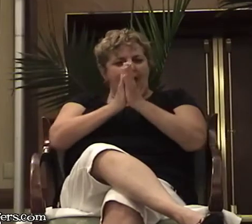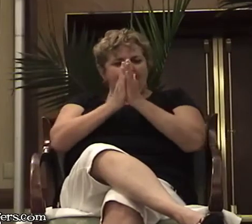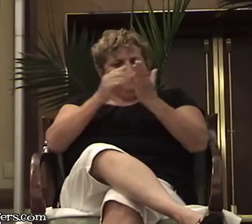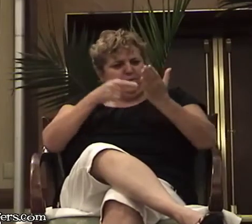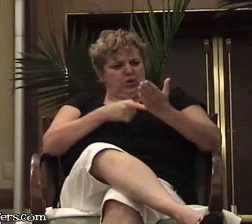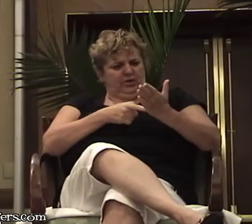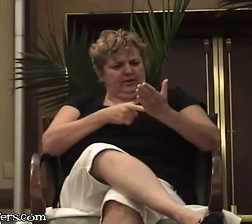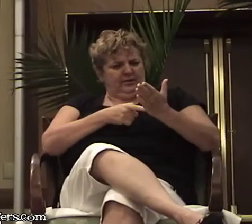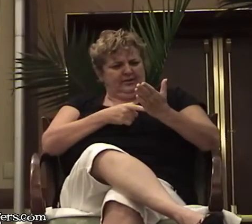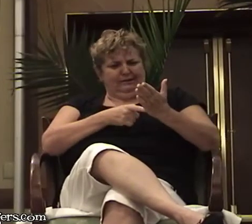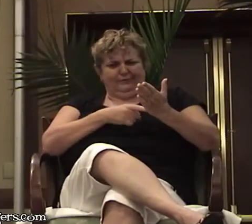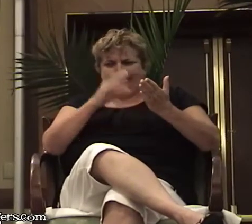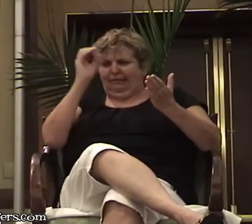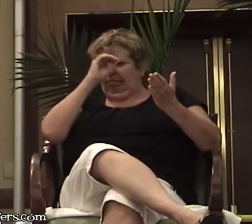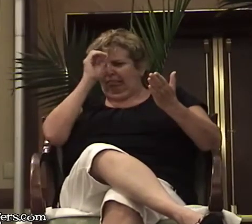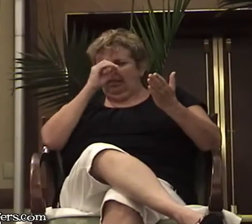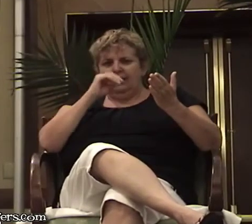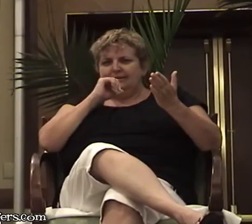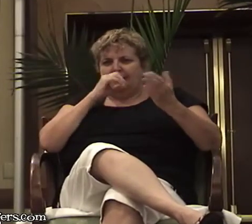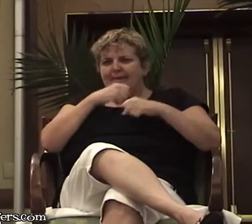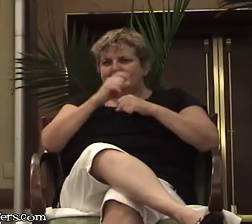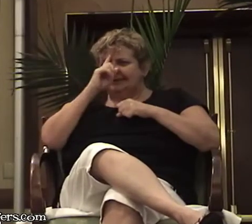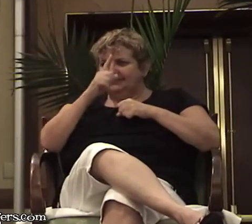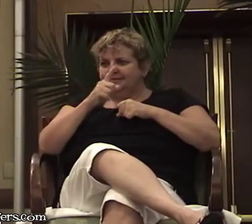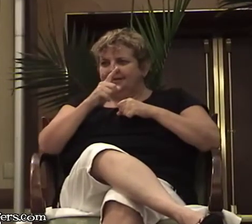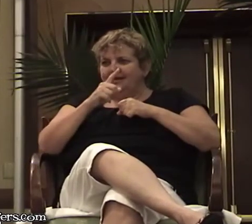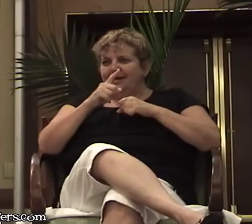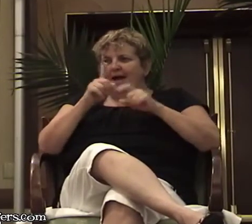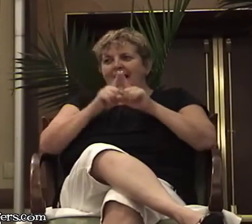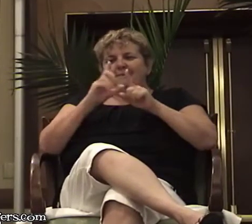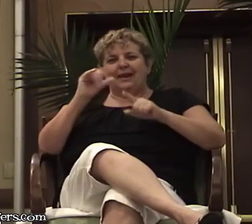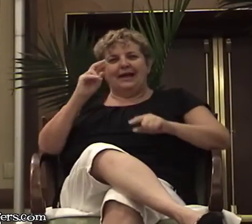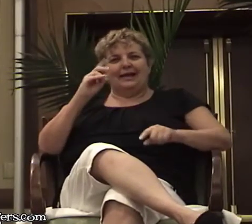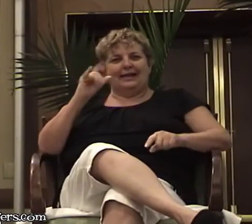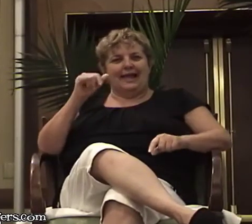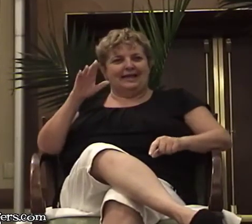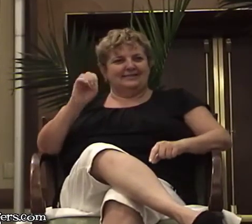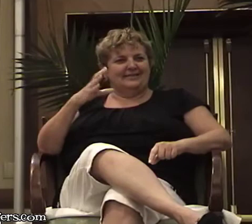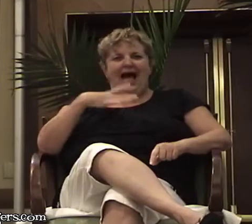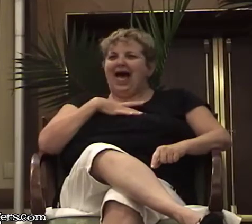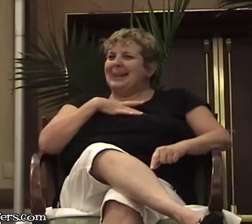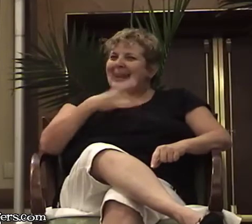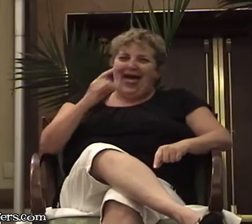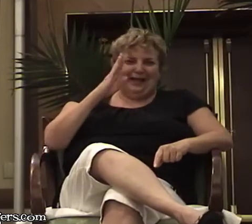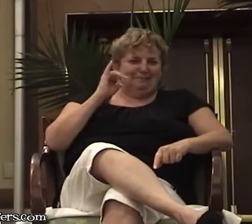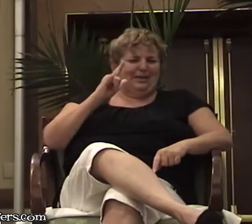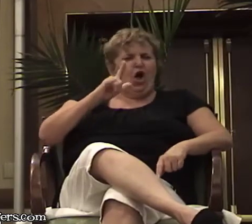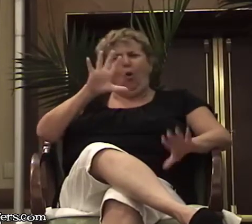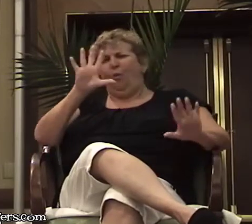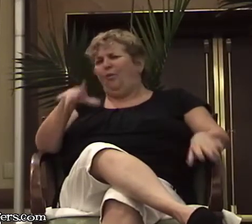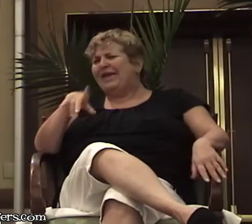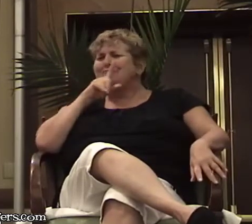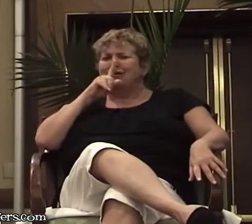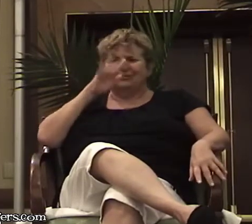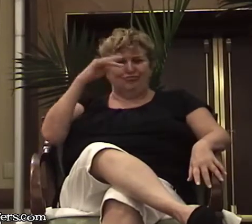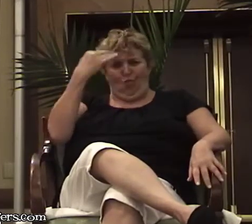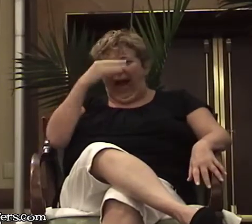make sense. I'm like Candace, I love Bill. Bill was whack. I love Bill. Absolutely love